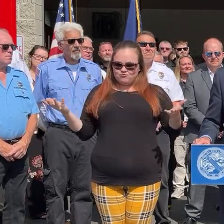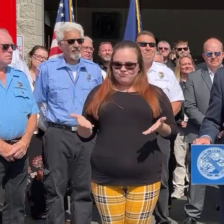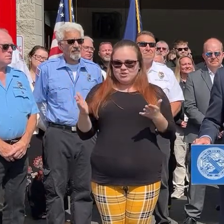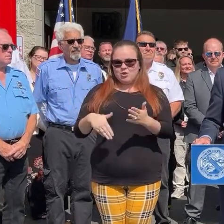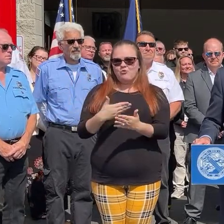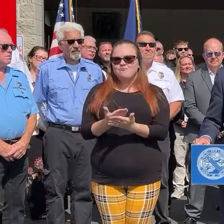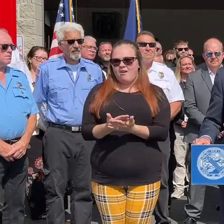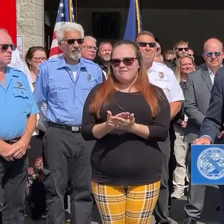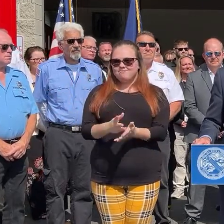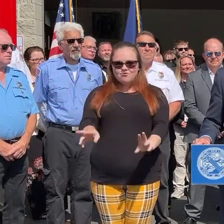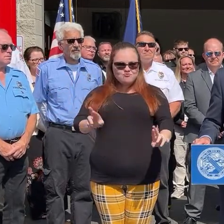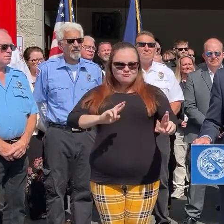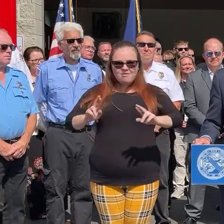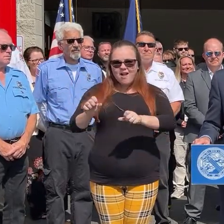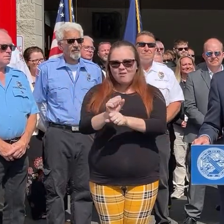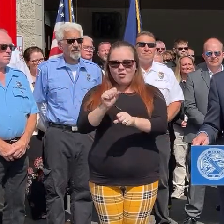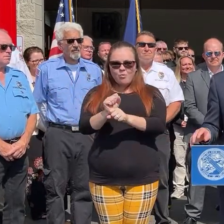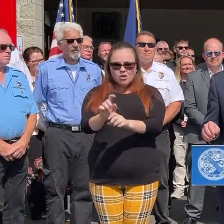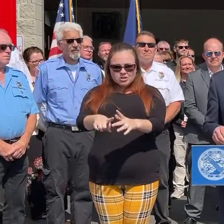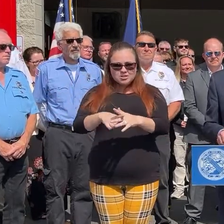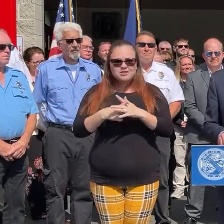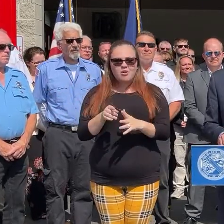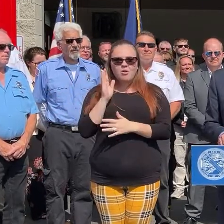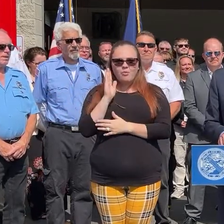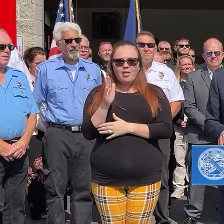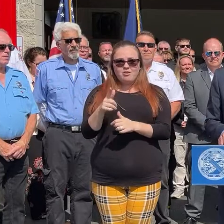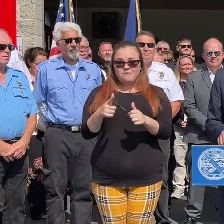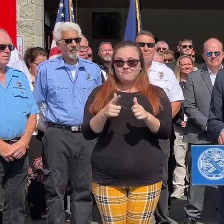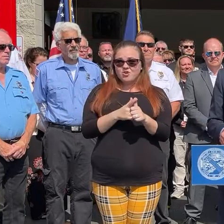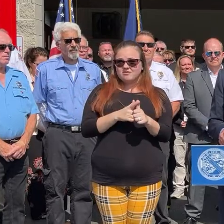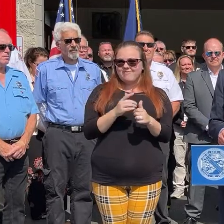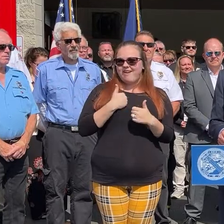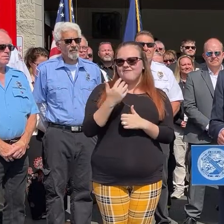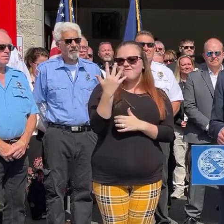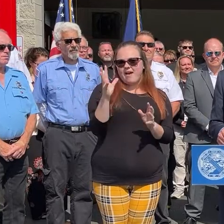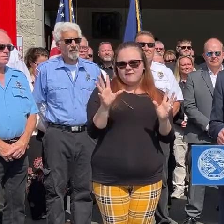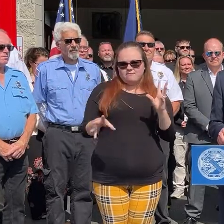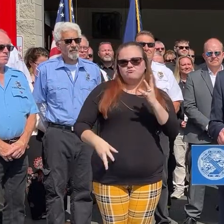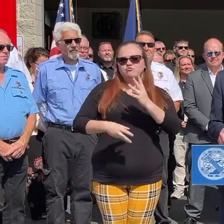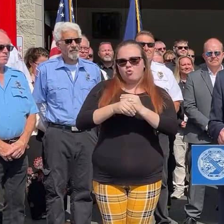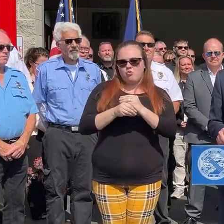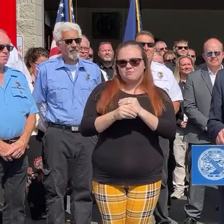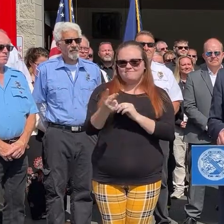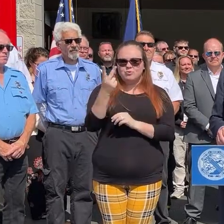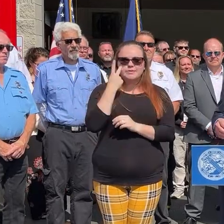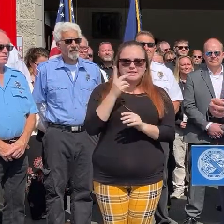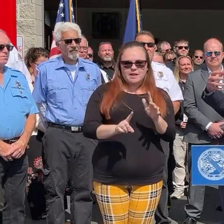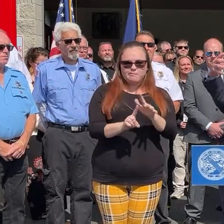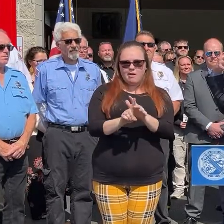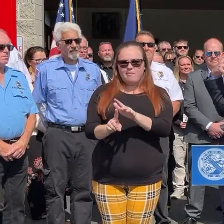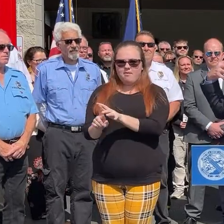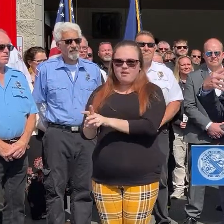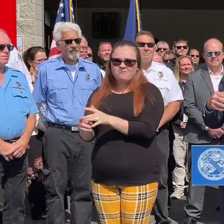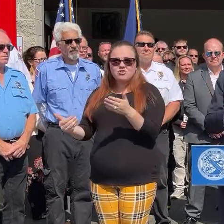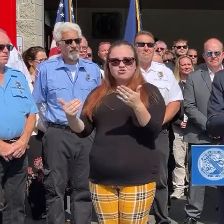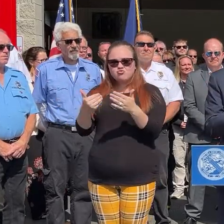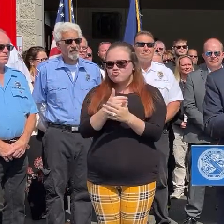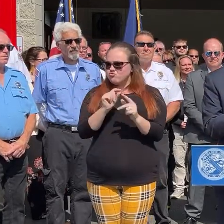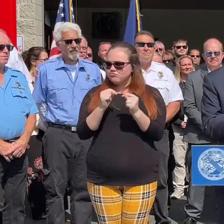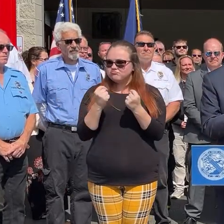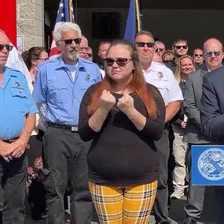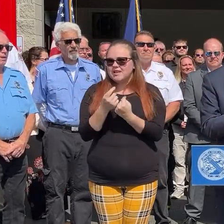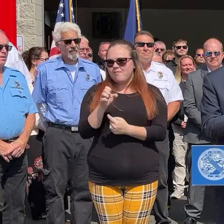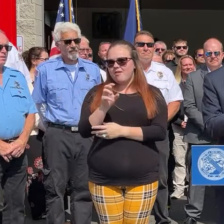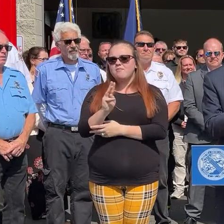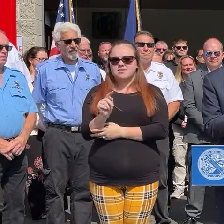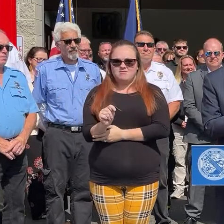It is on duty. It will be starting, and it will be the first of 5 that you will see over the next few months with a brand new team of